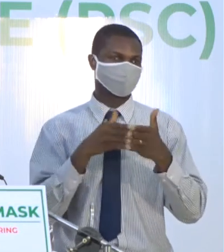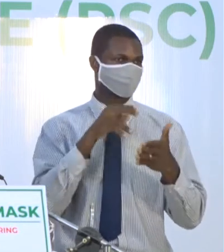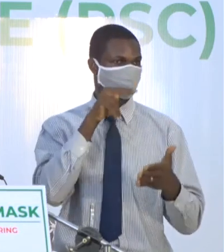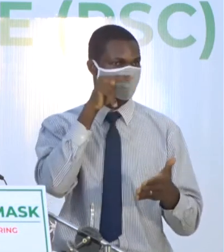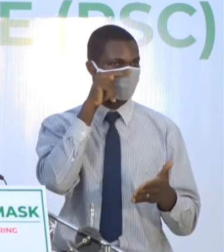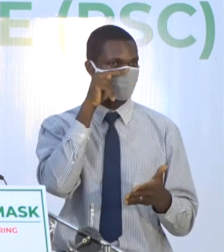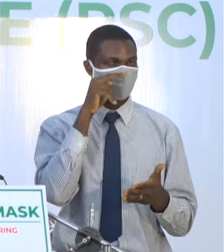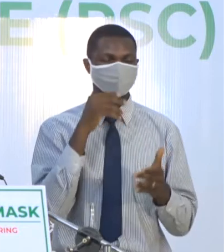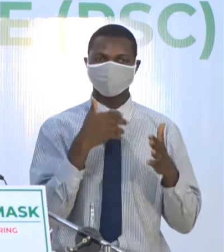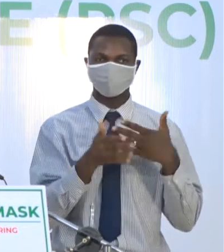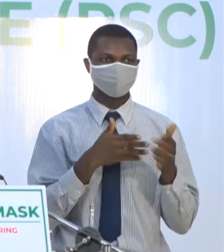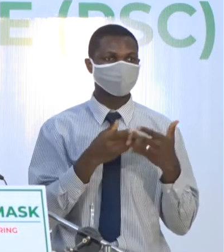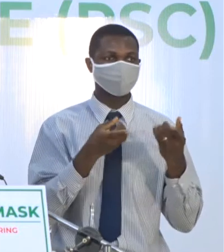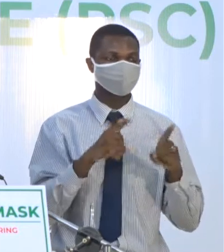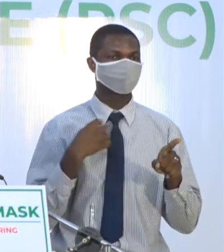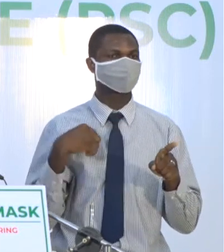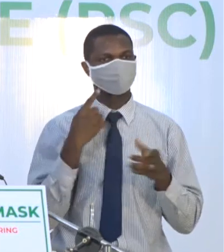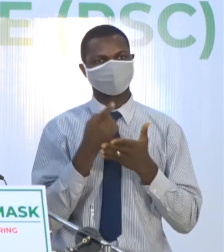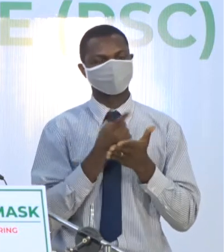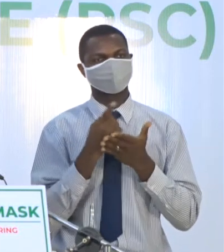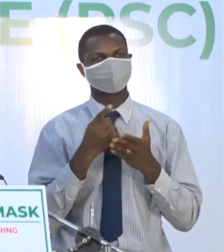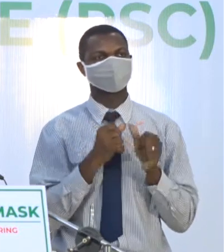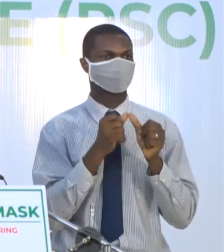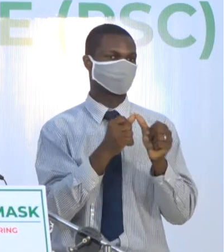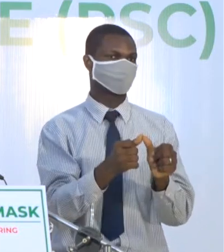Discussions are, however, ongoing, and we can